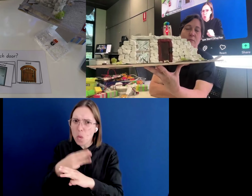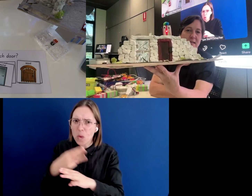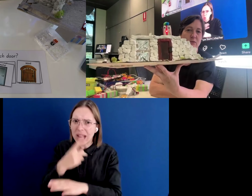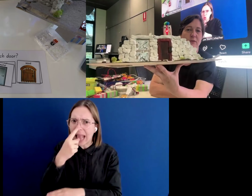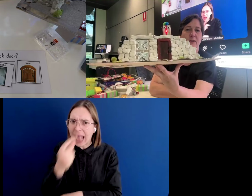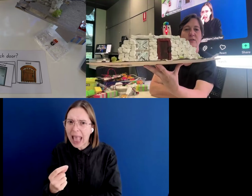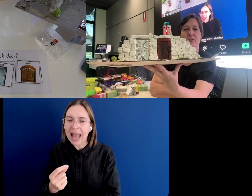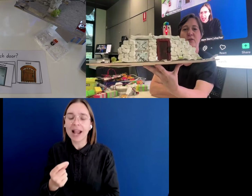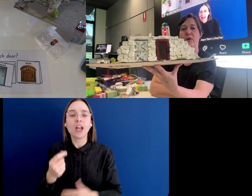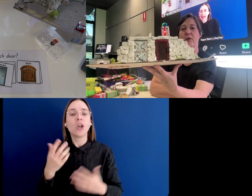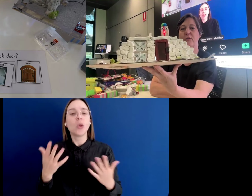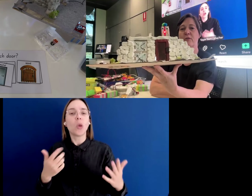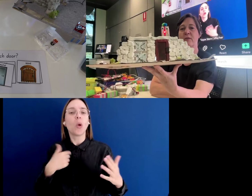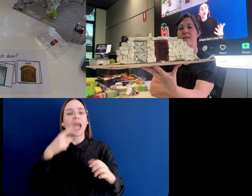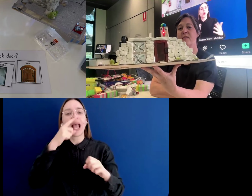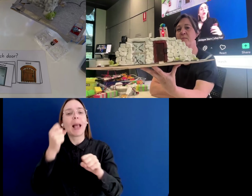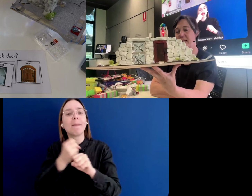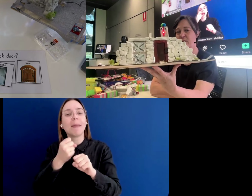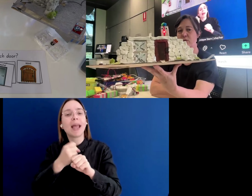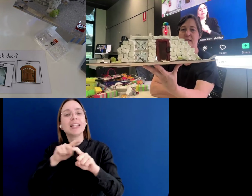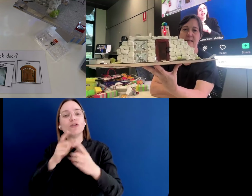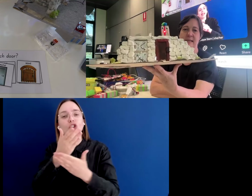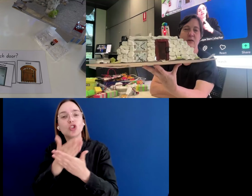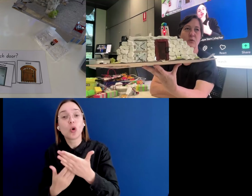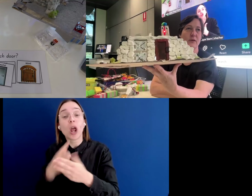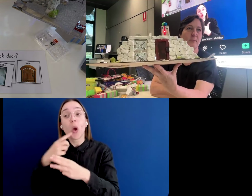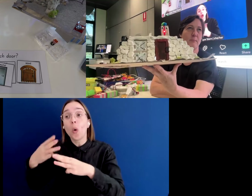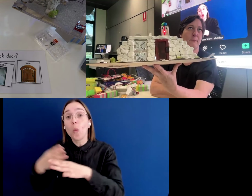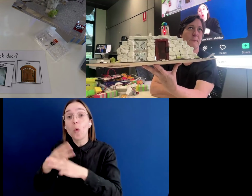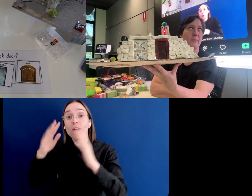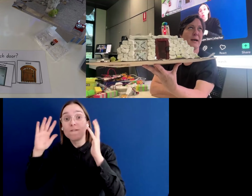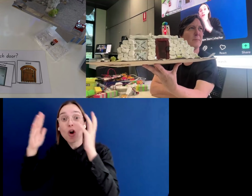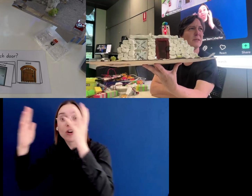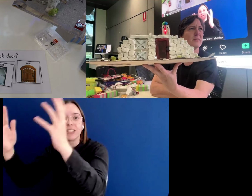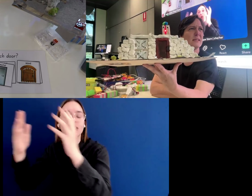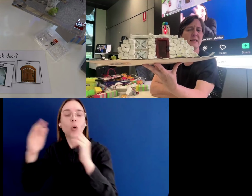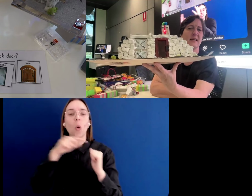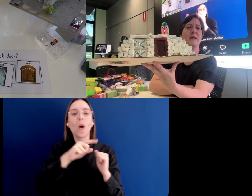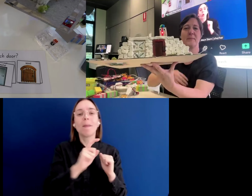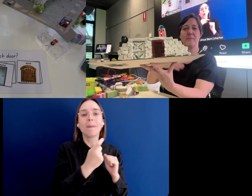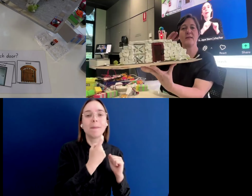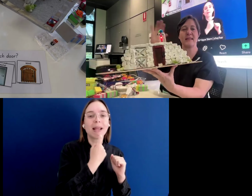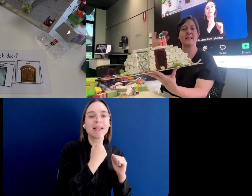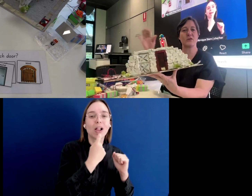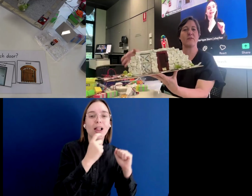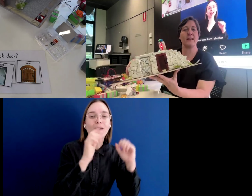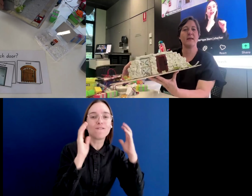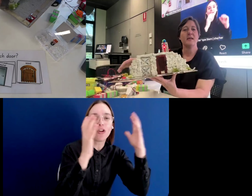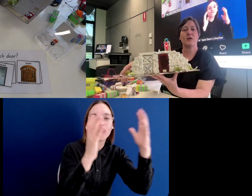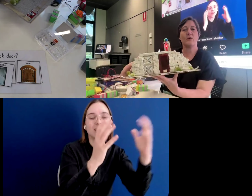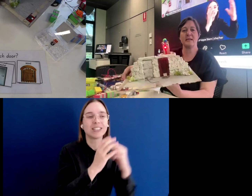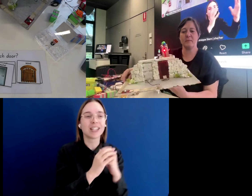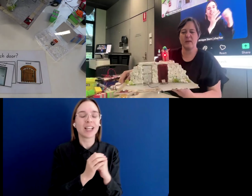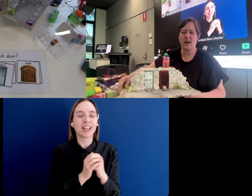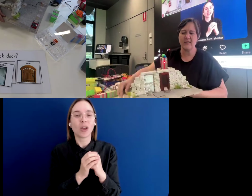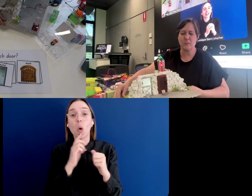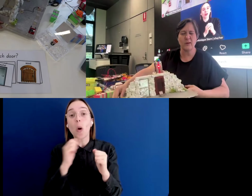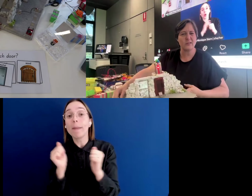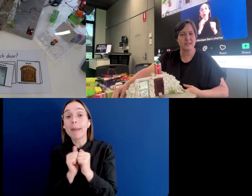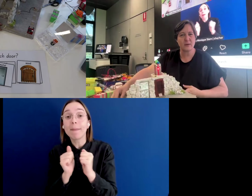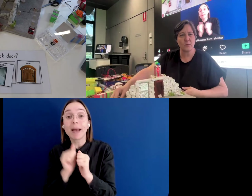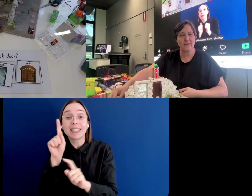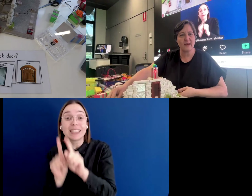forest or the metal forest. You could go through the metal city or the paper city. Anyway, that sort of thing. So it was a